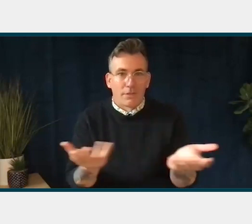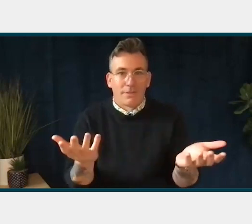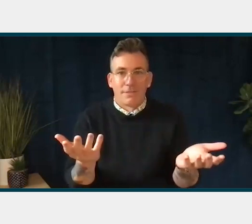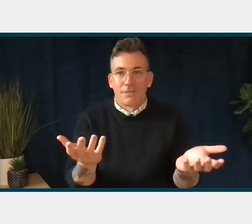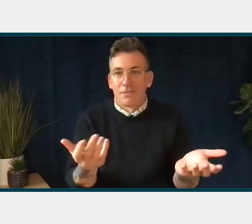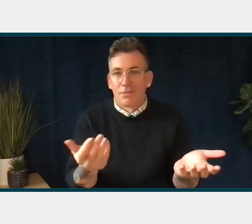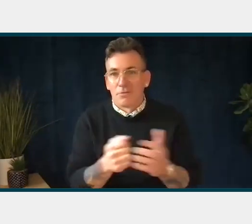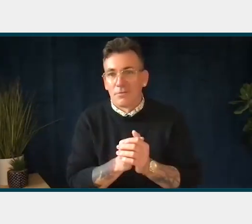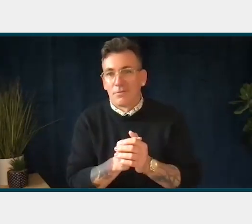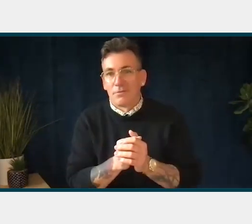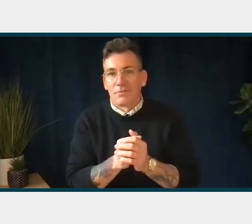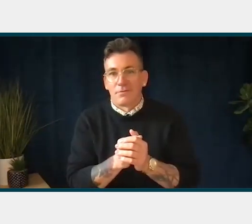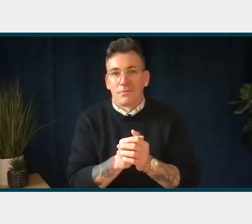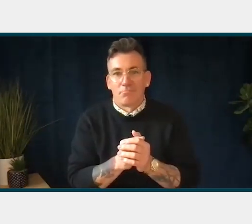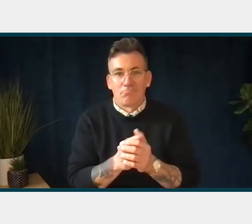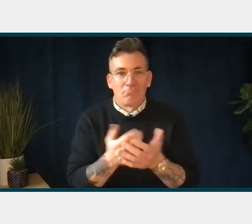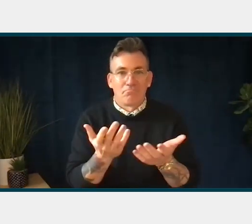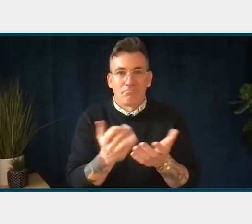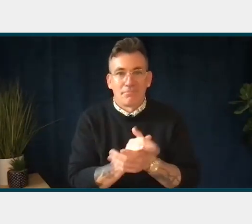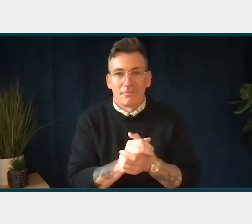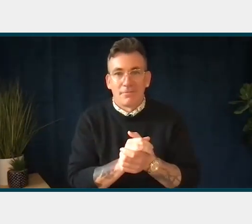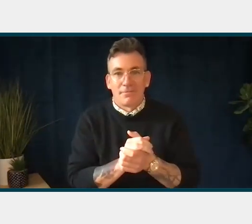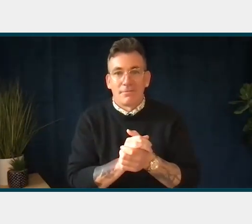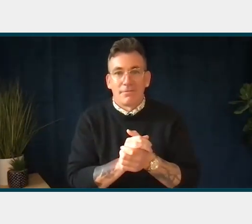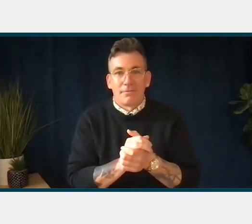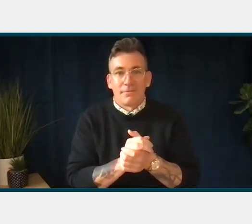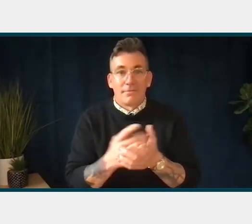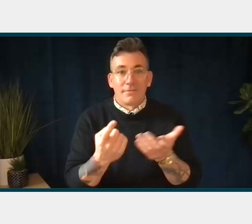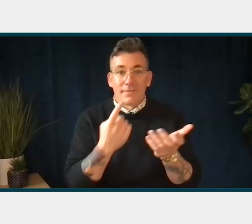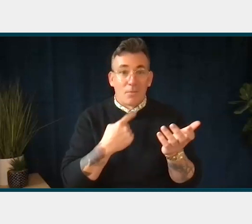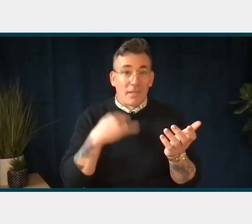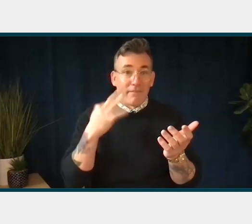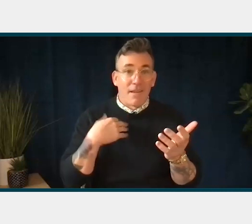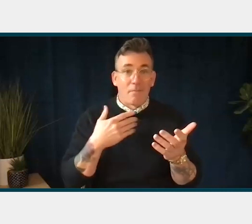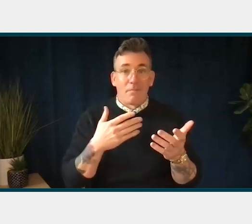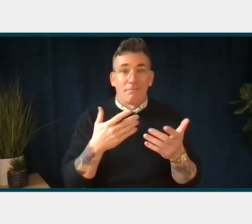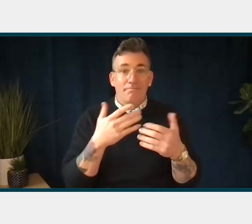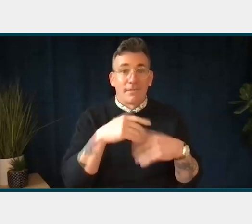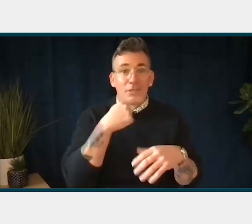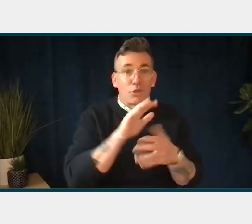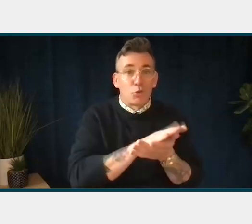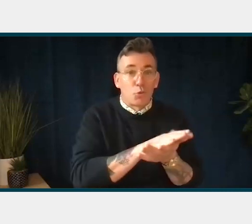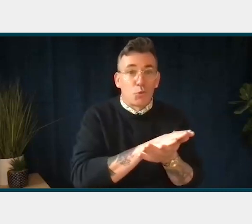You know, what other purpose is there for an audiogram, right? What else do we need it for if not that?